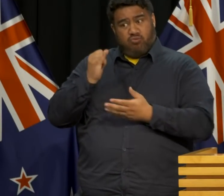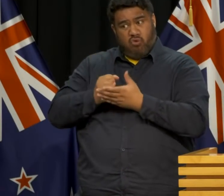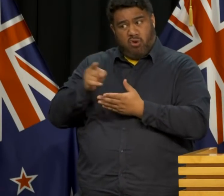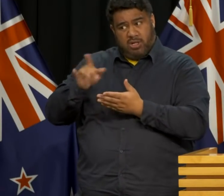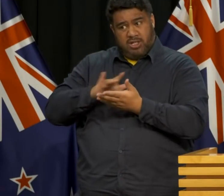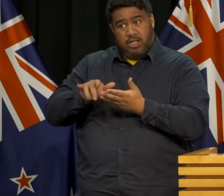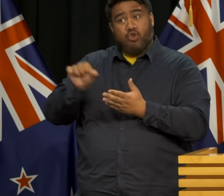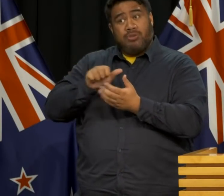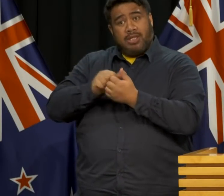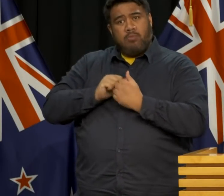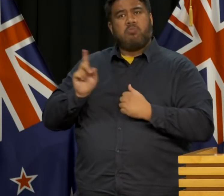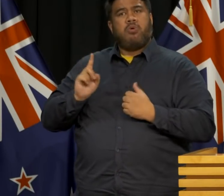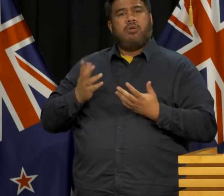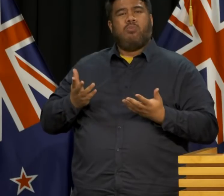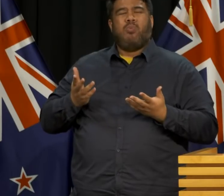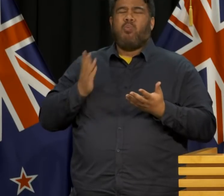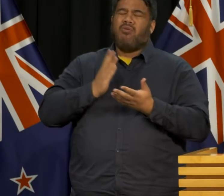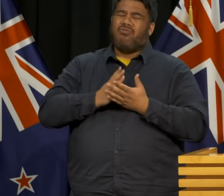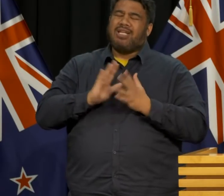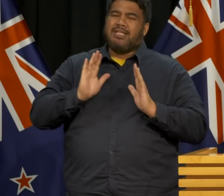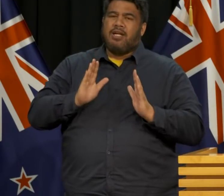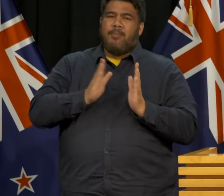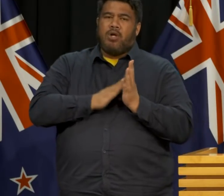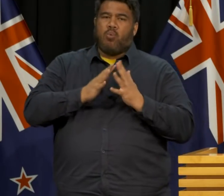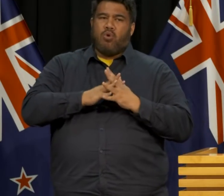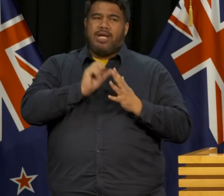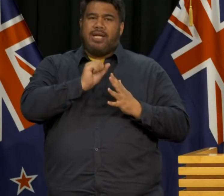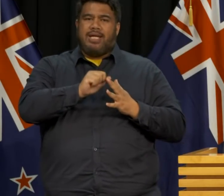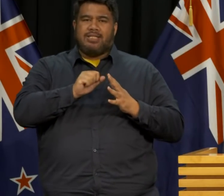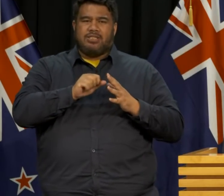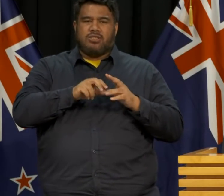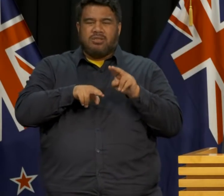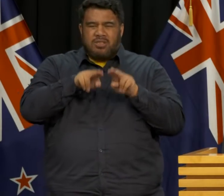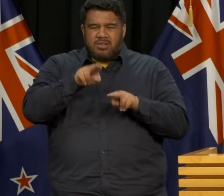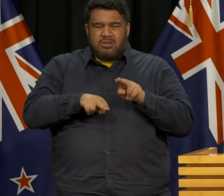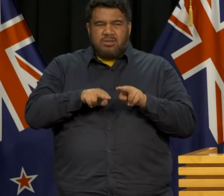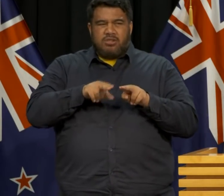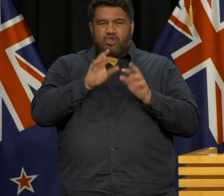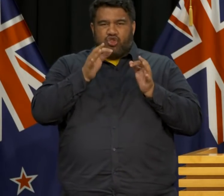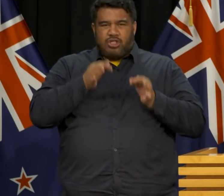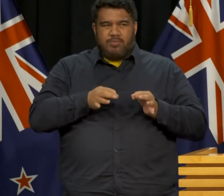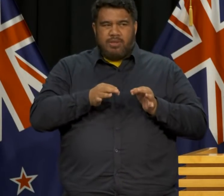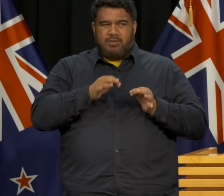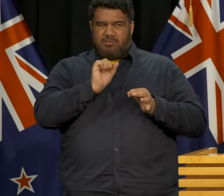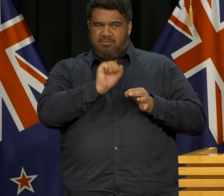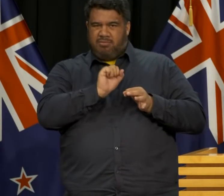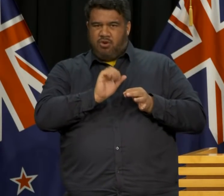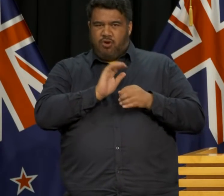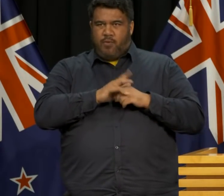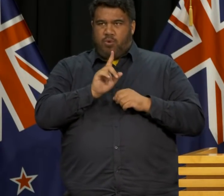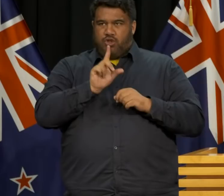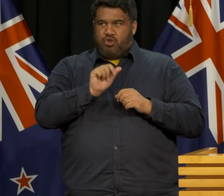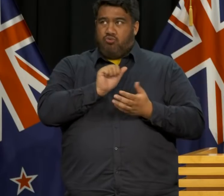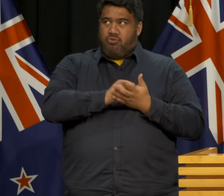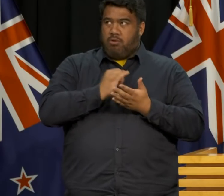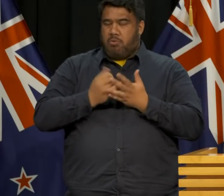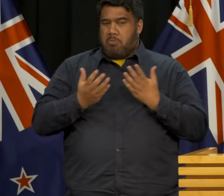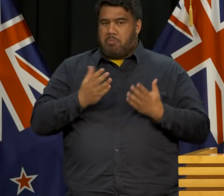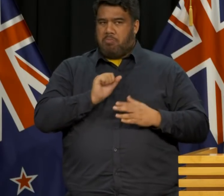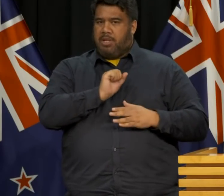Look, Michael Woodhouse's moral judgments about what's right and wrong are really questions for him.